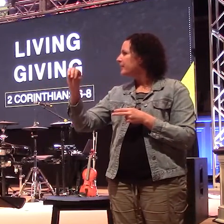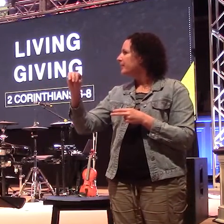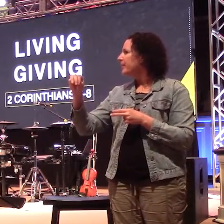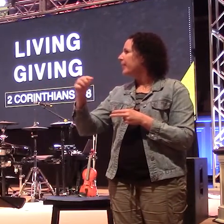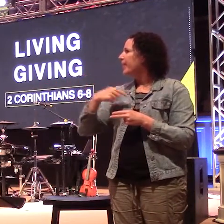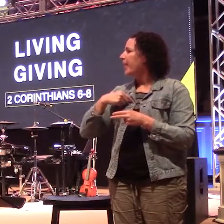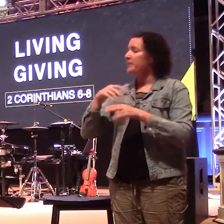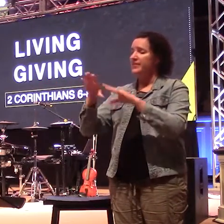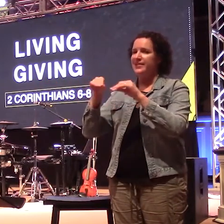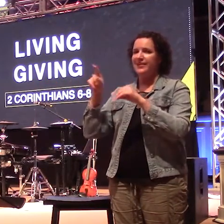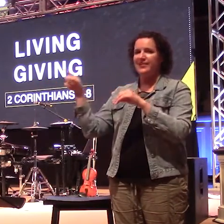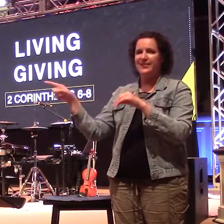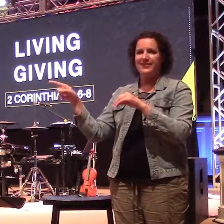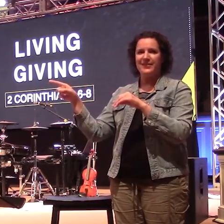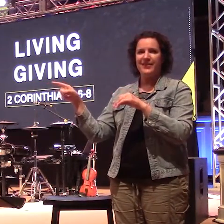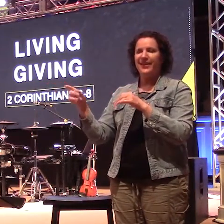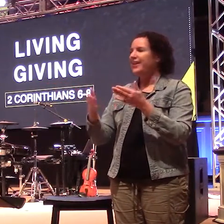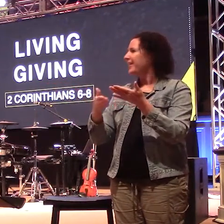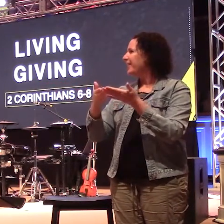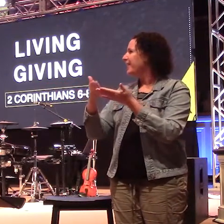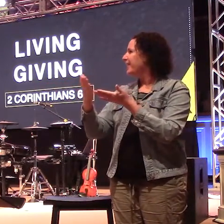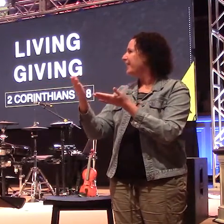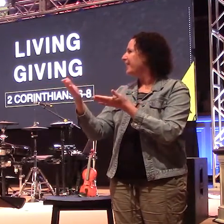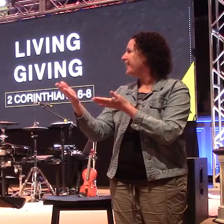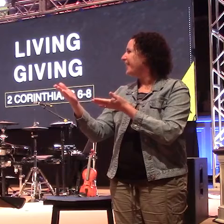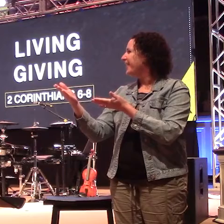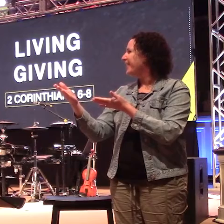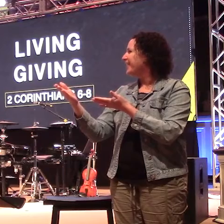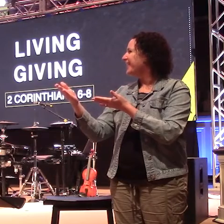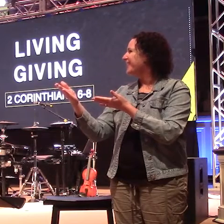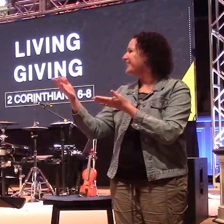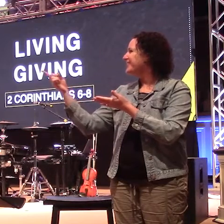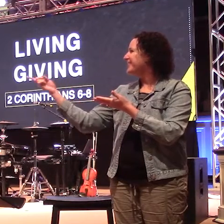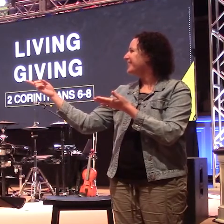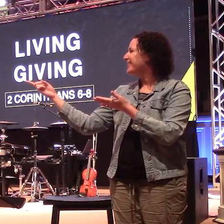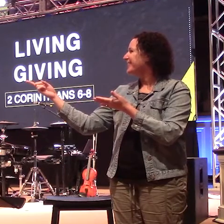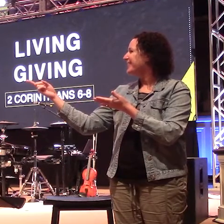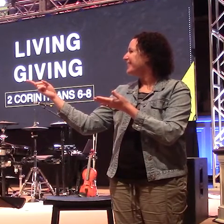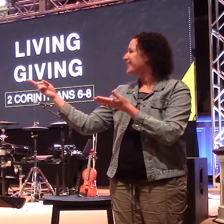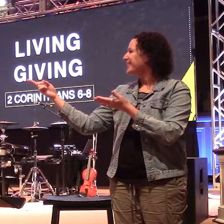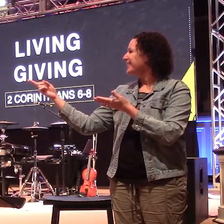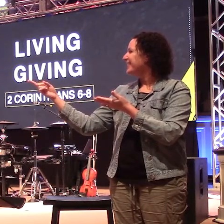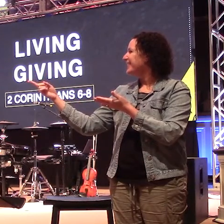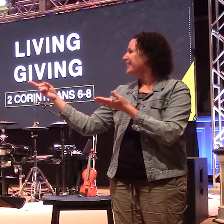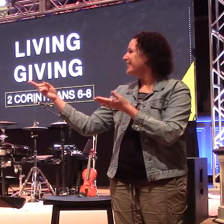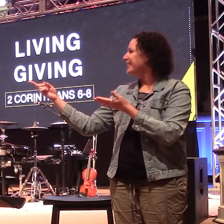William. I'm going to take this, William, and you just give that to me. Okay? Maybe you want to give it to me.